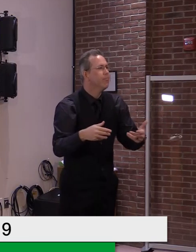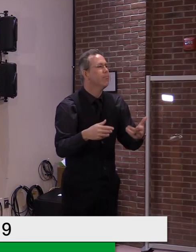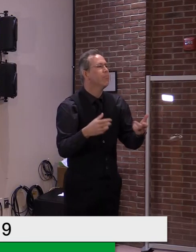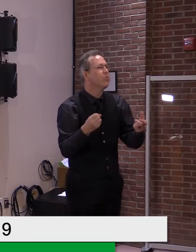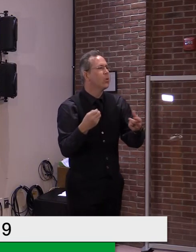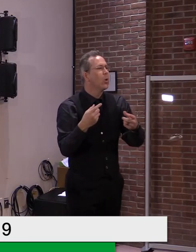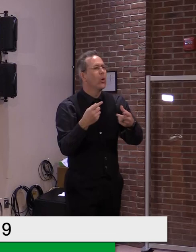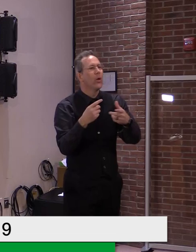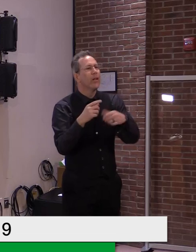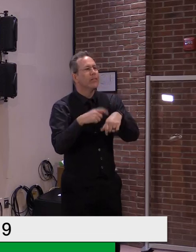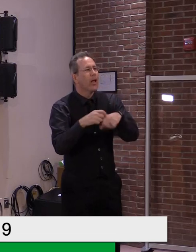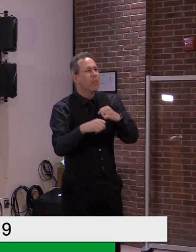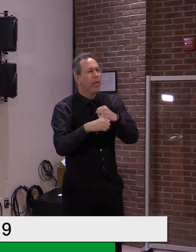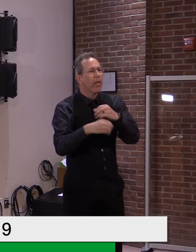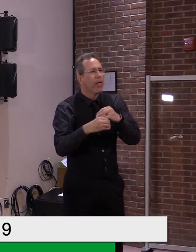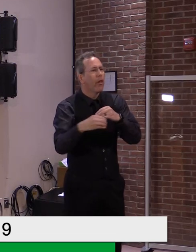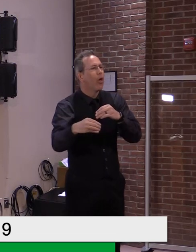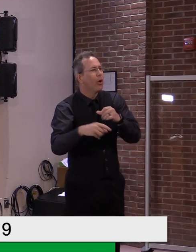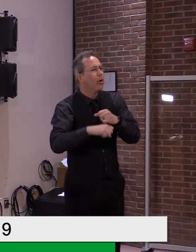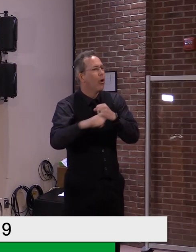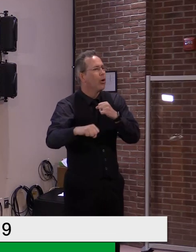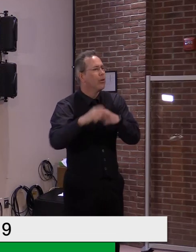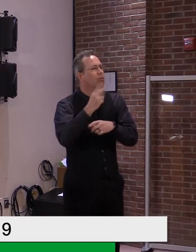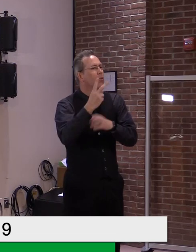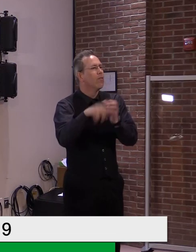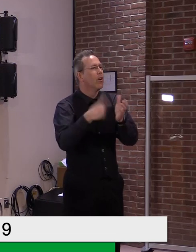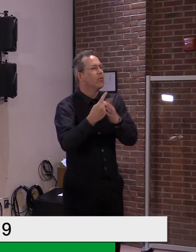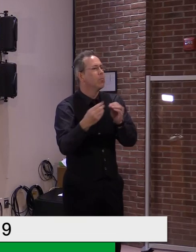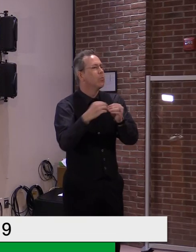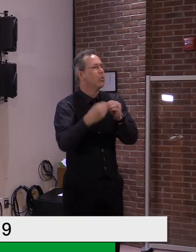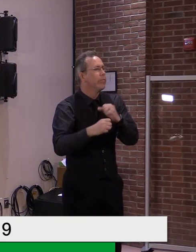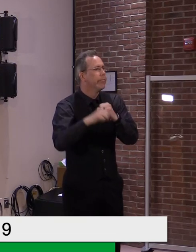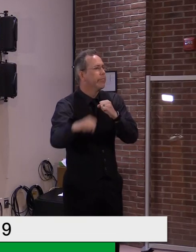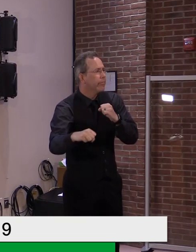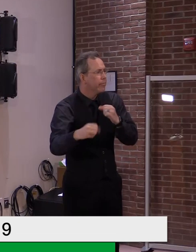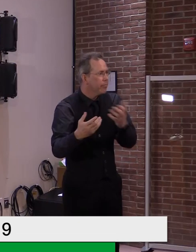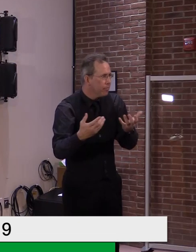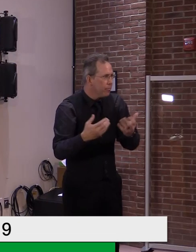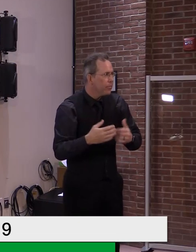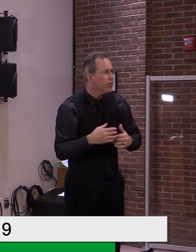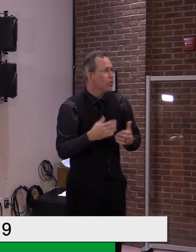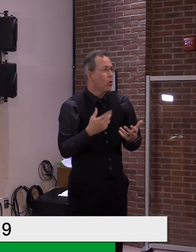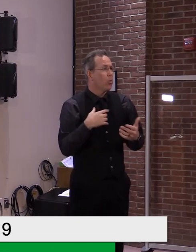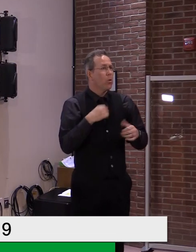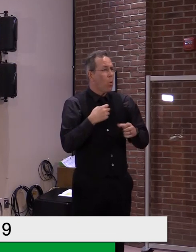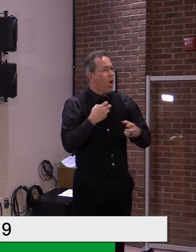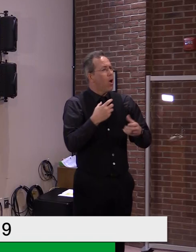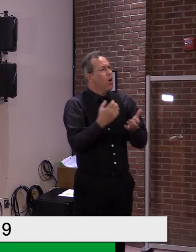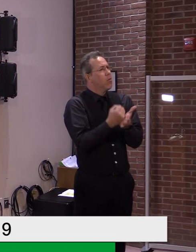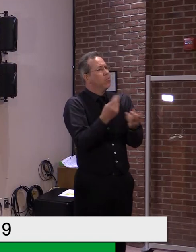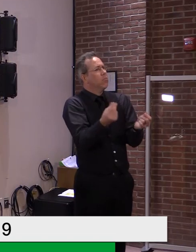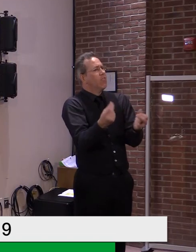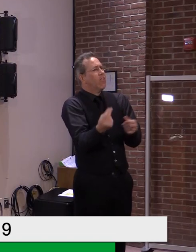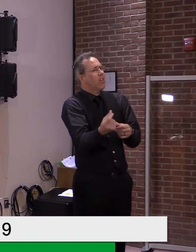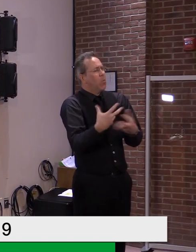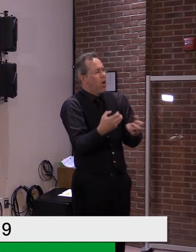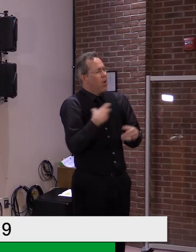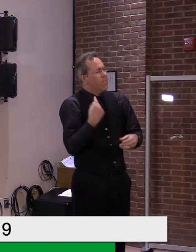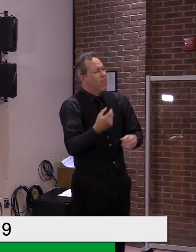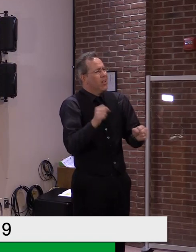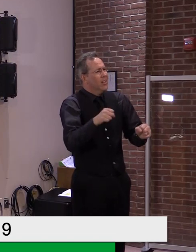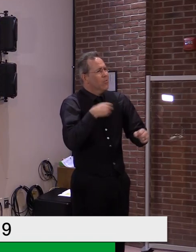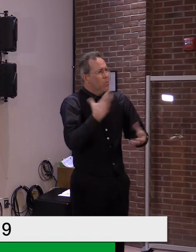Again, we want those tests as quickly as you do, and we try to get the information out as quickly as